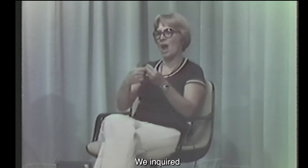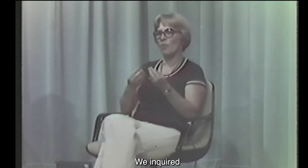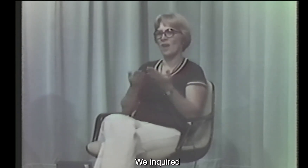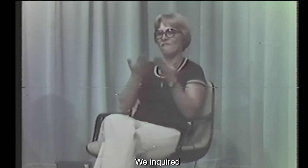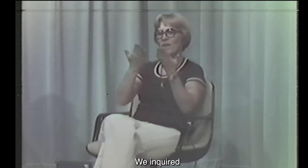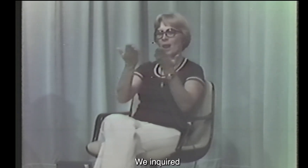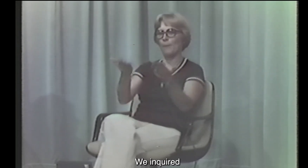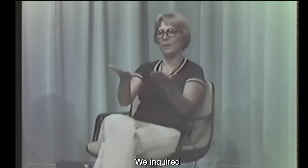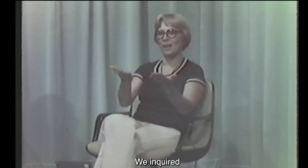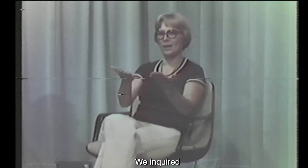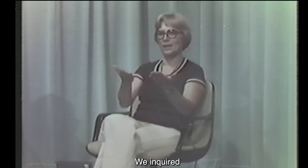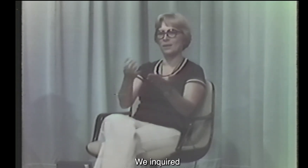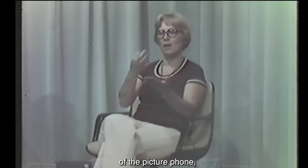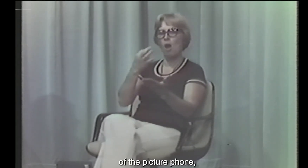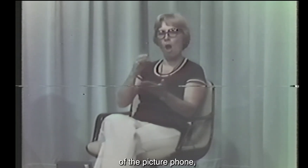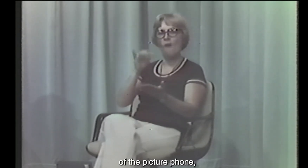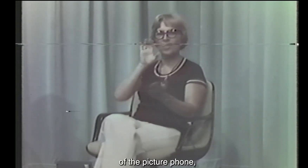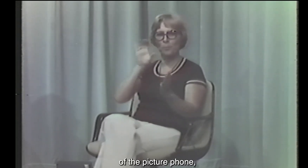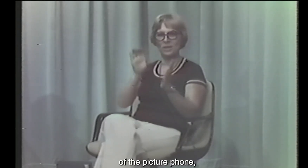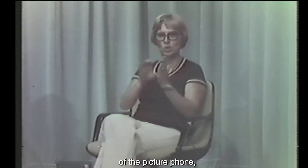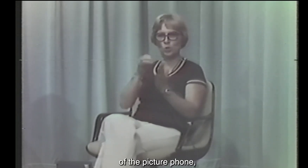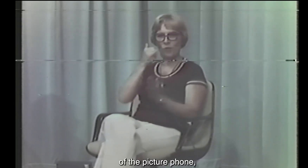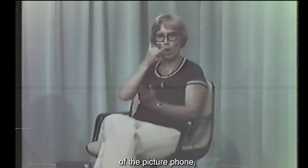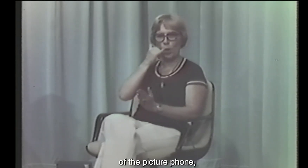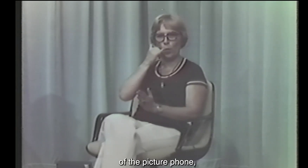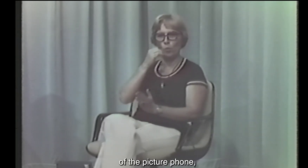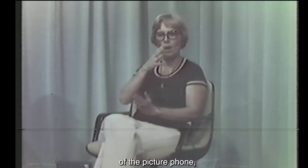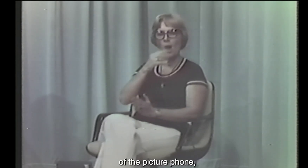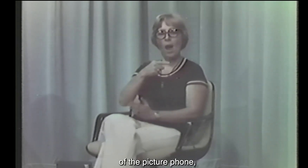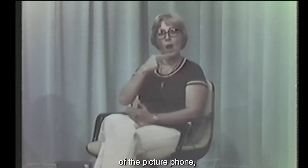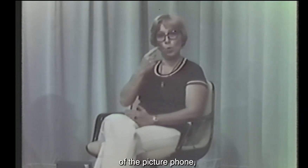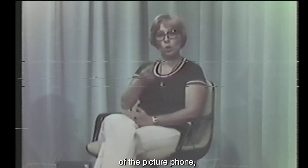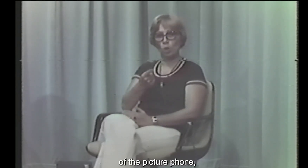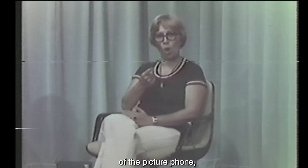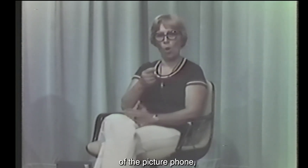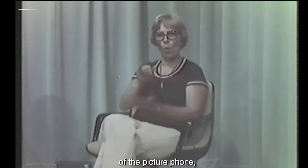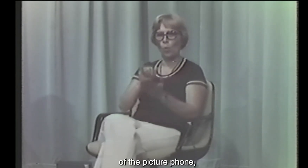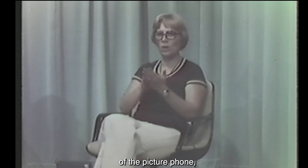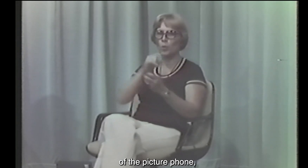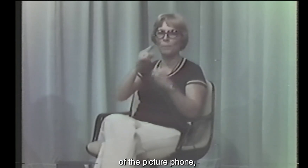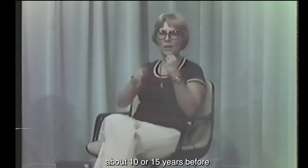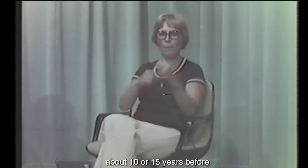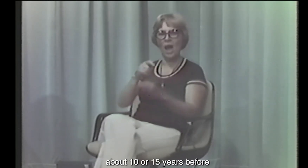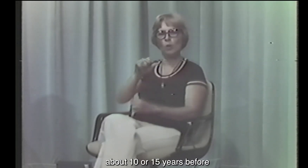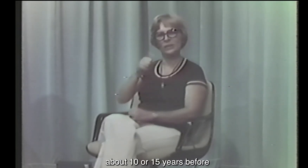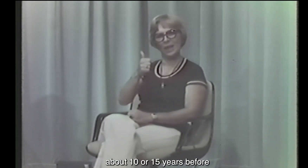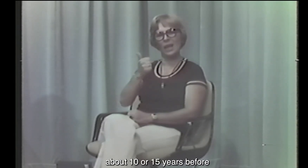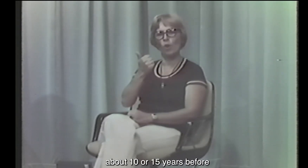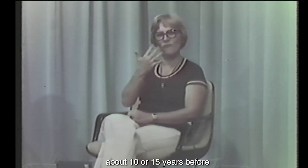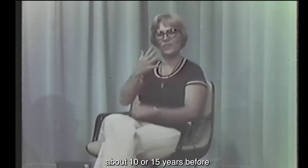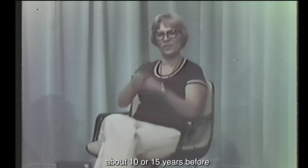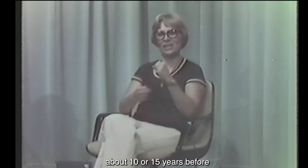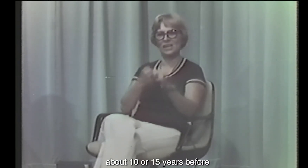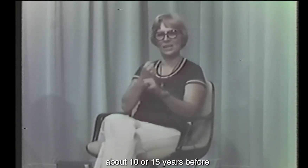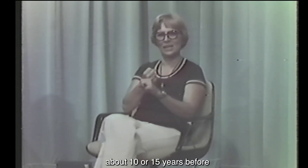the availability of the picture phone and were told it would be about 10 or 15